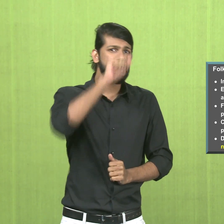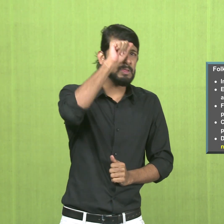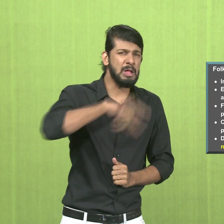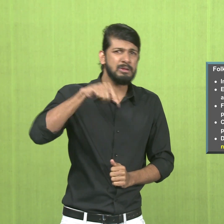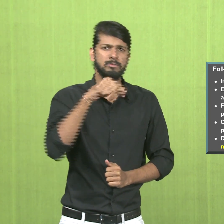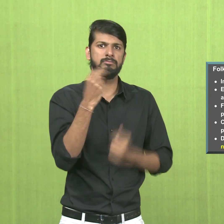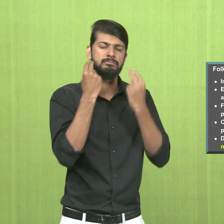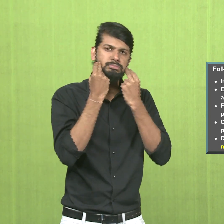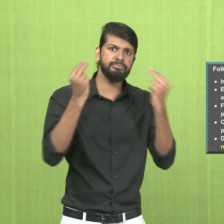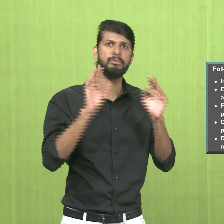We all know